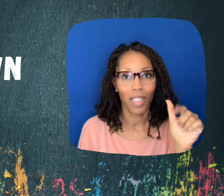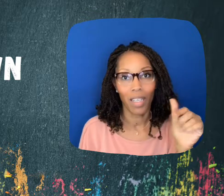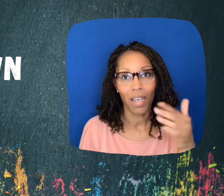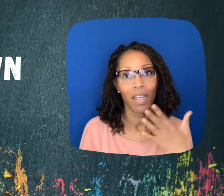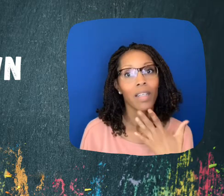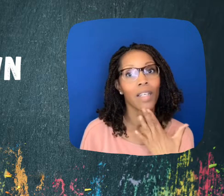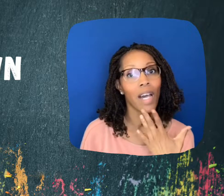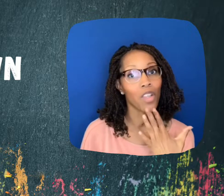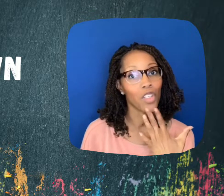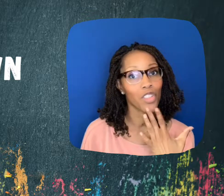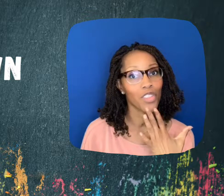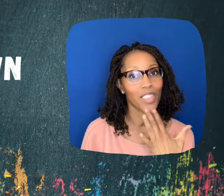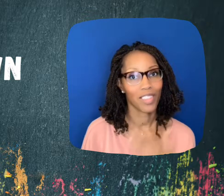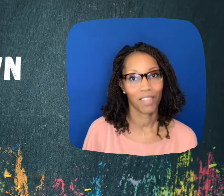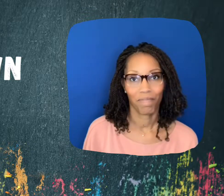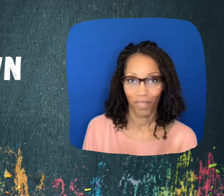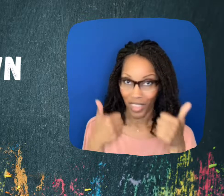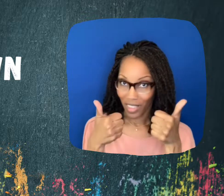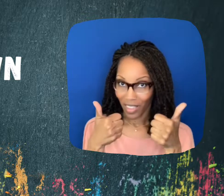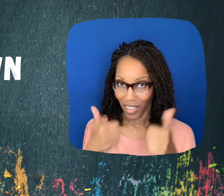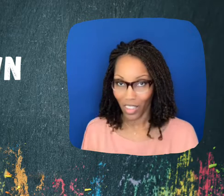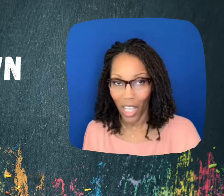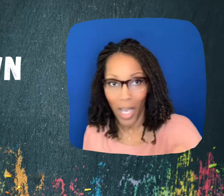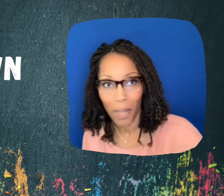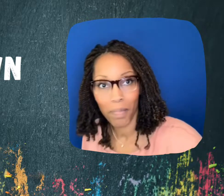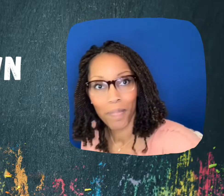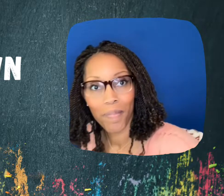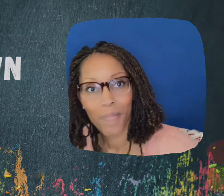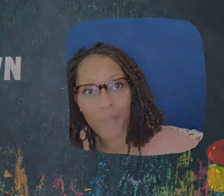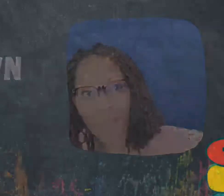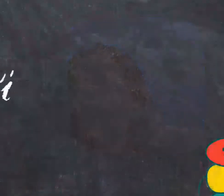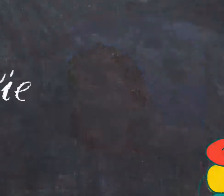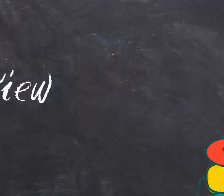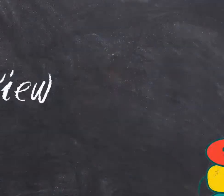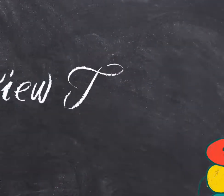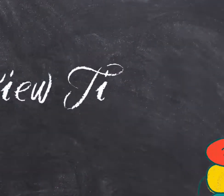language colors. Good job.